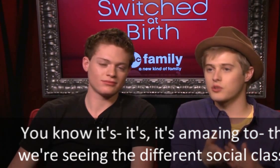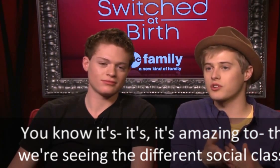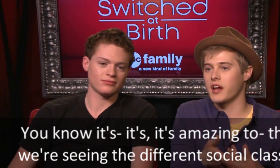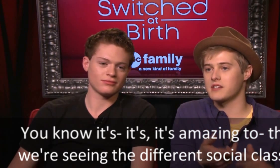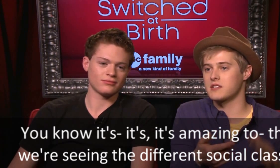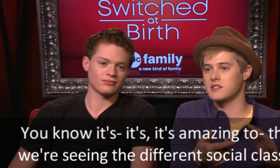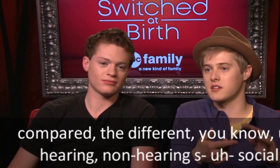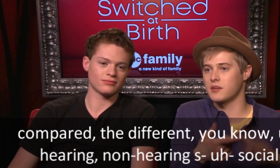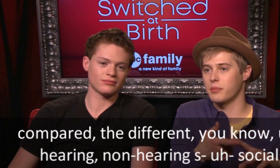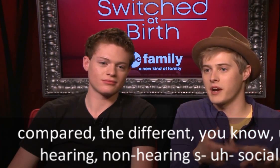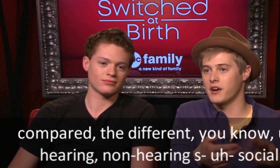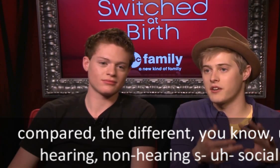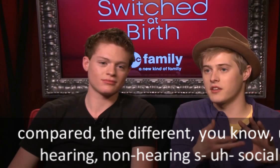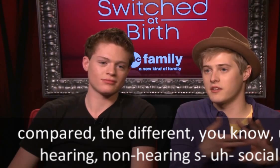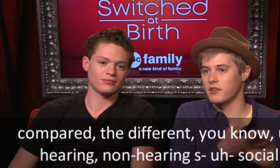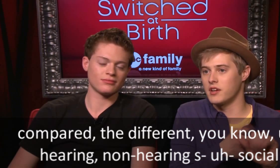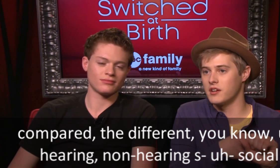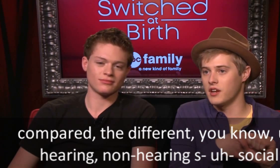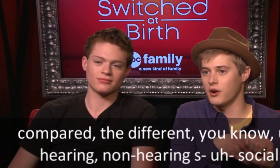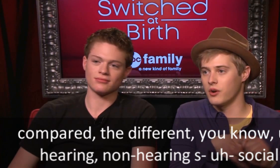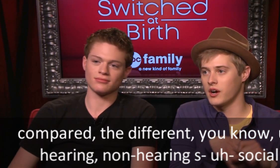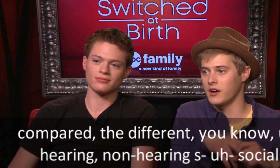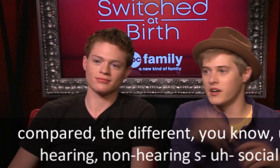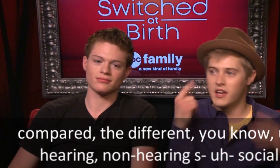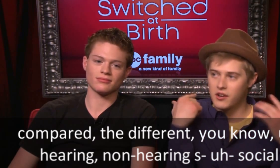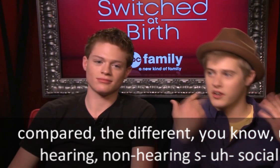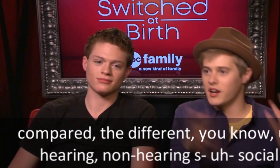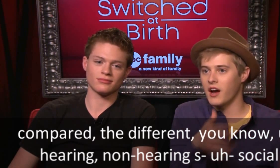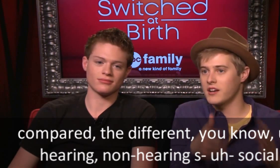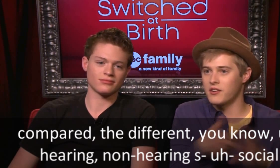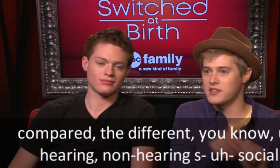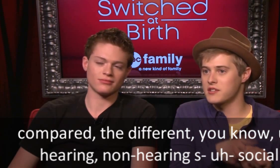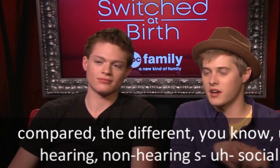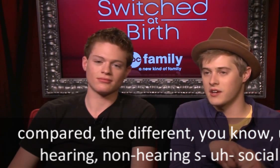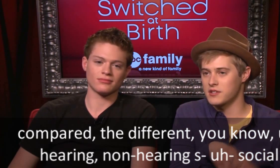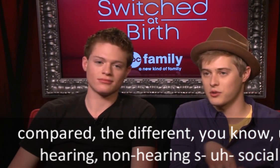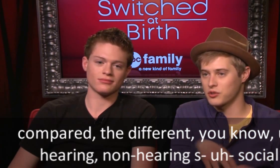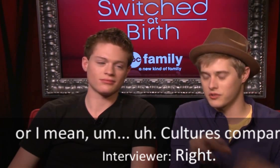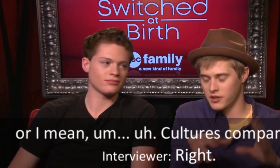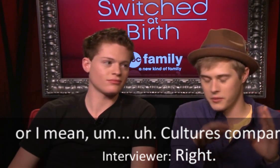social classes compared, the different, you know, hearing, non-hearing social, or I mean,